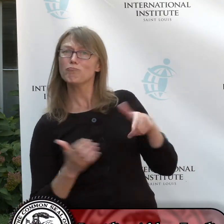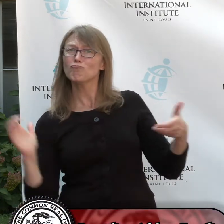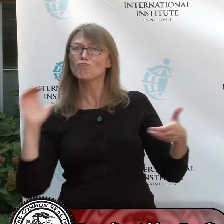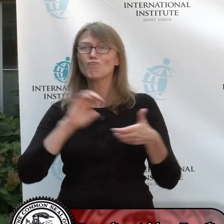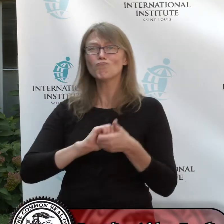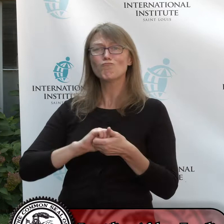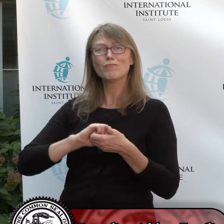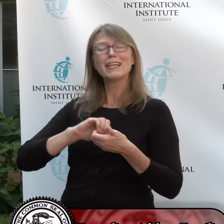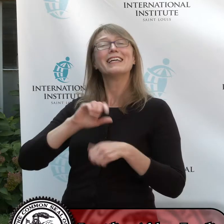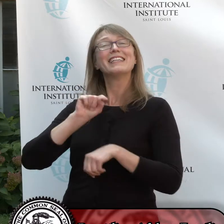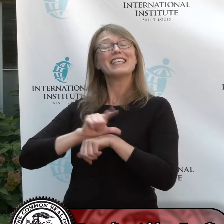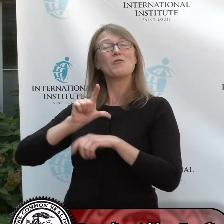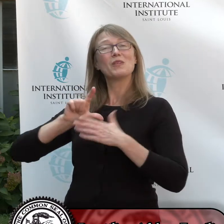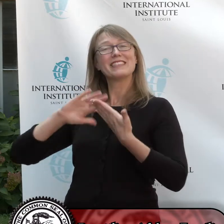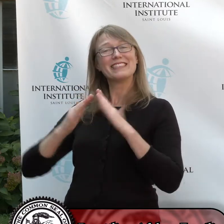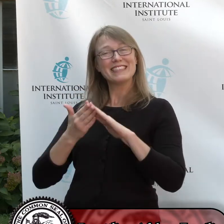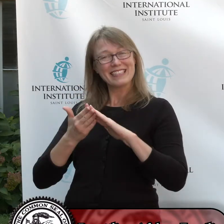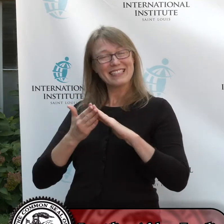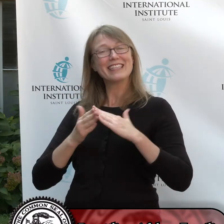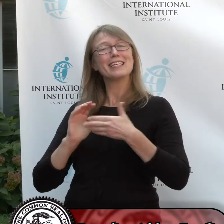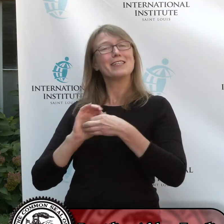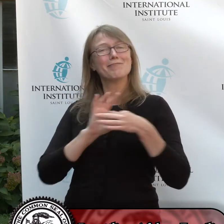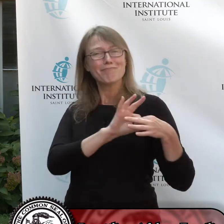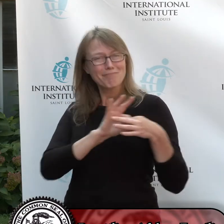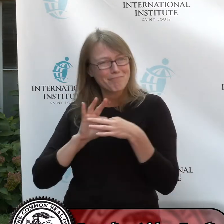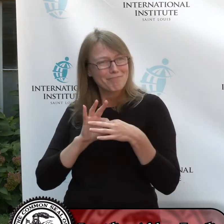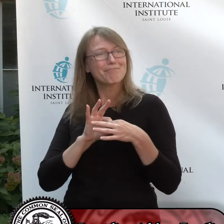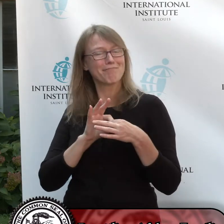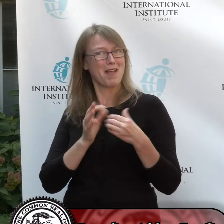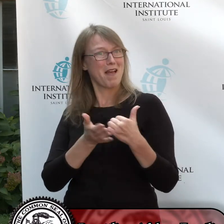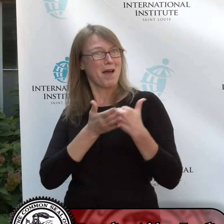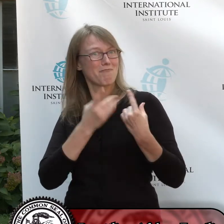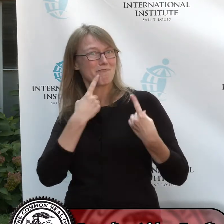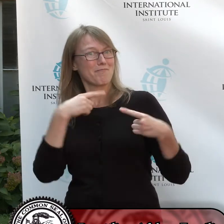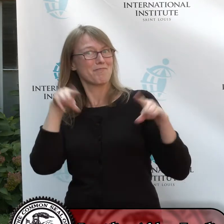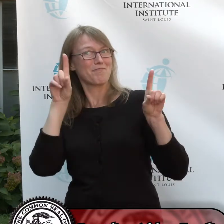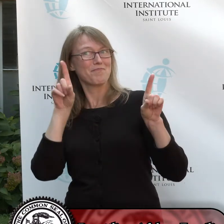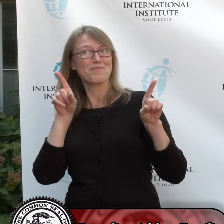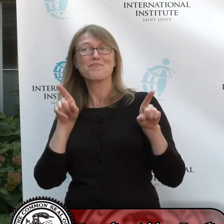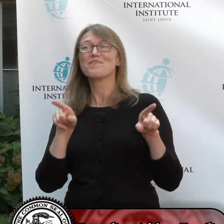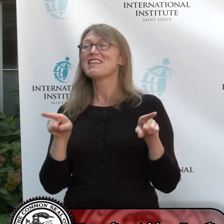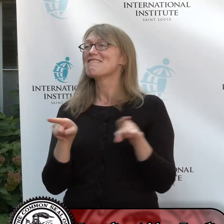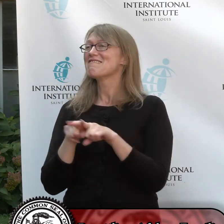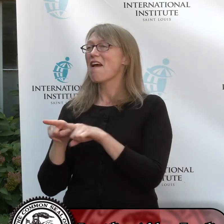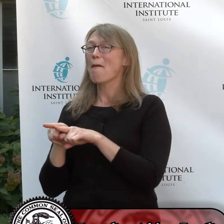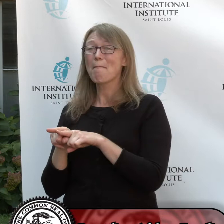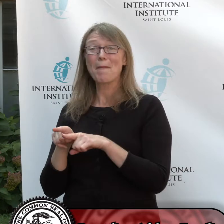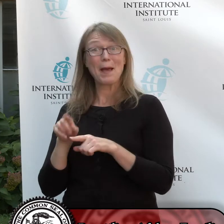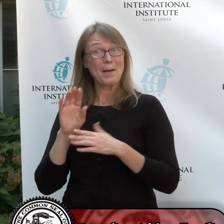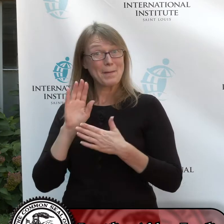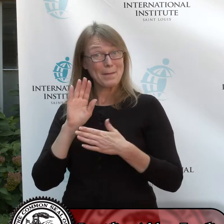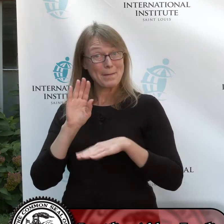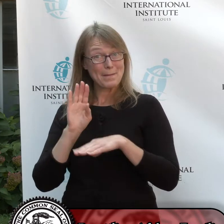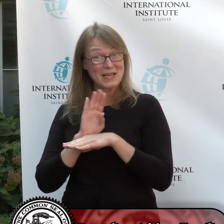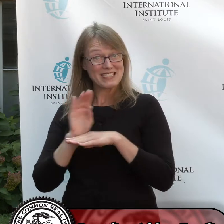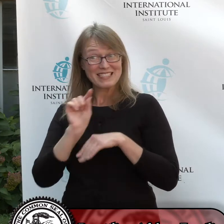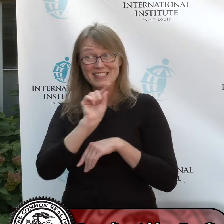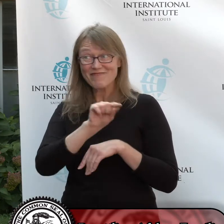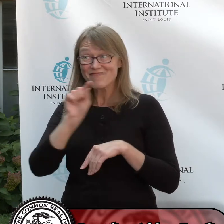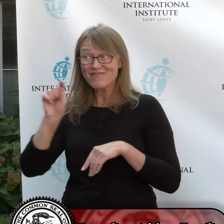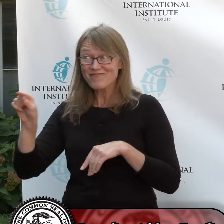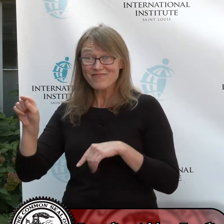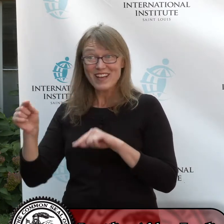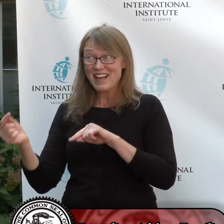many members of our business community, many of whom are here today, are ready to help welcome Afghan families as